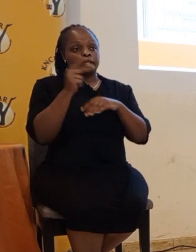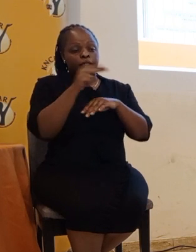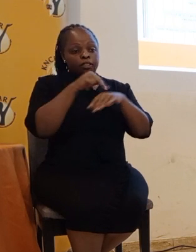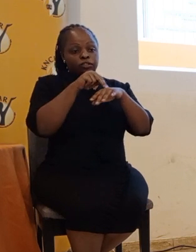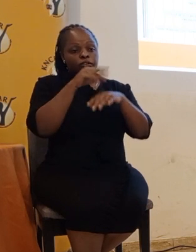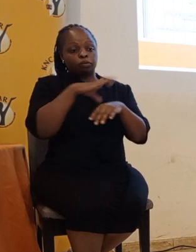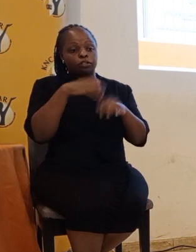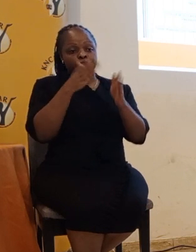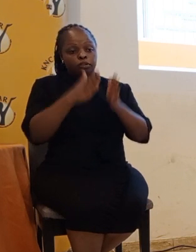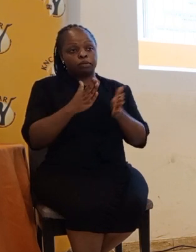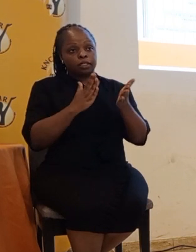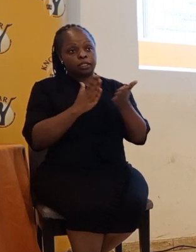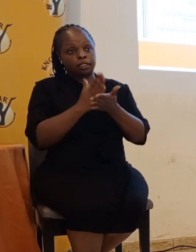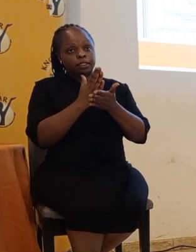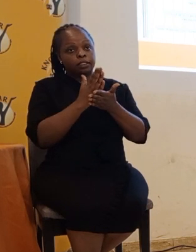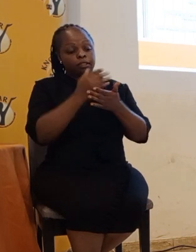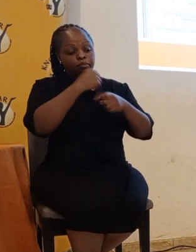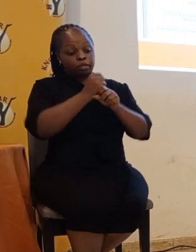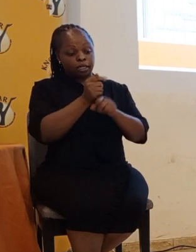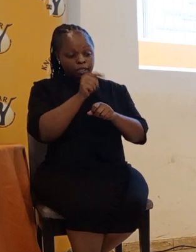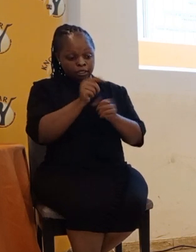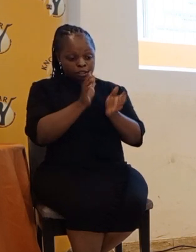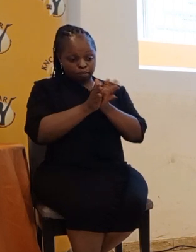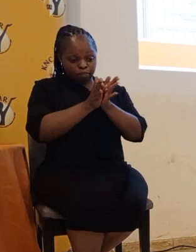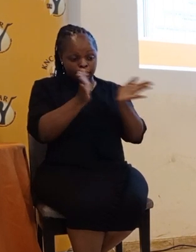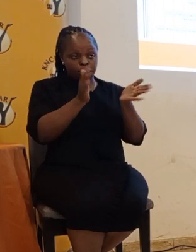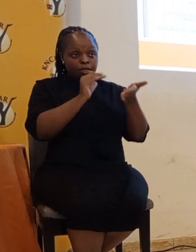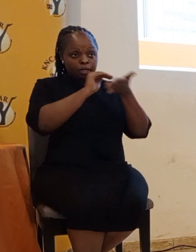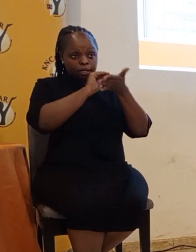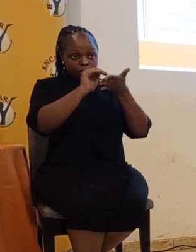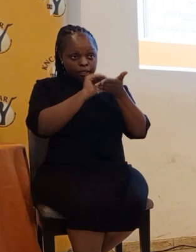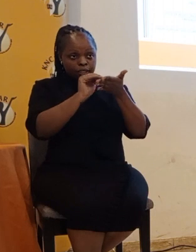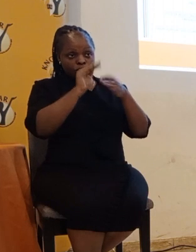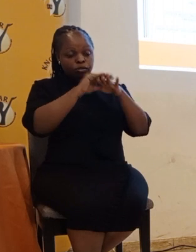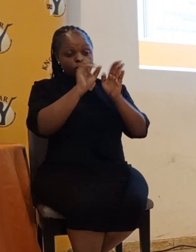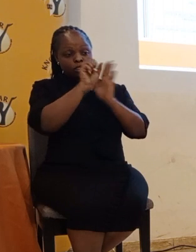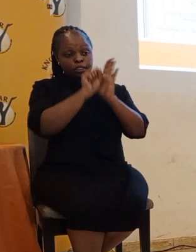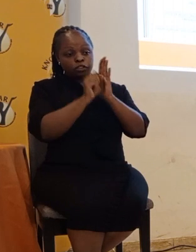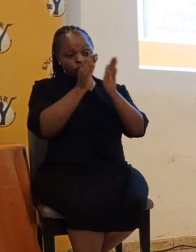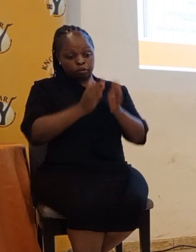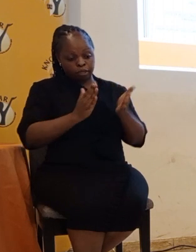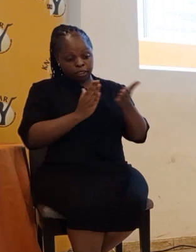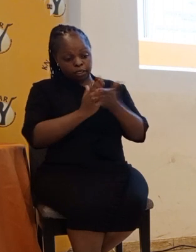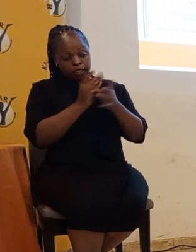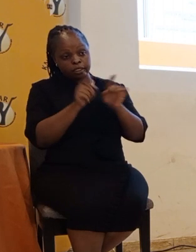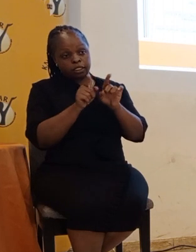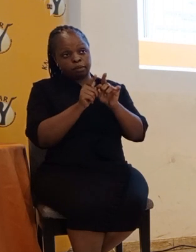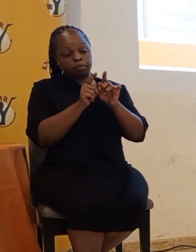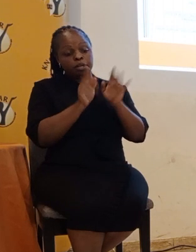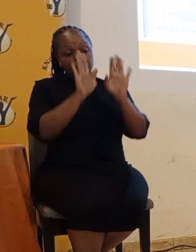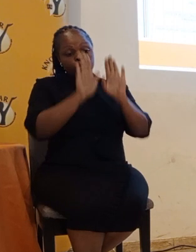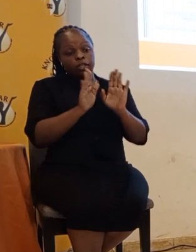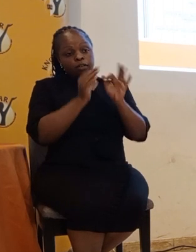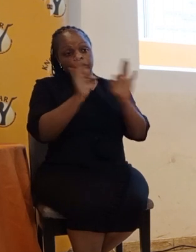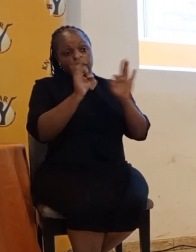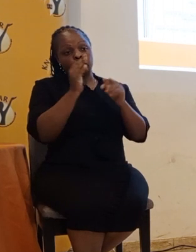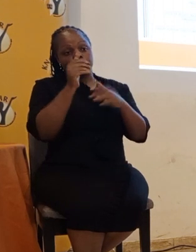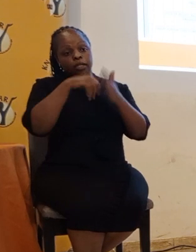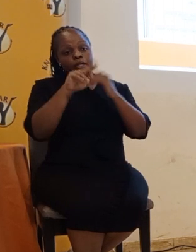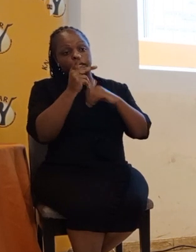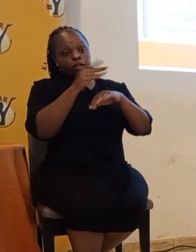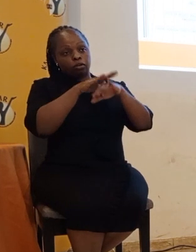National Commission on Human Rights makes this public address on the state of human rights and fundamental freedoms in Kenya on